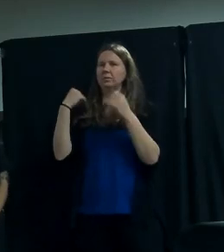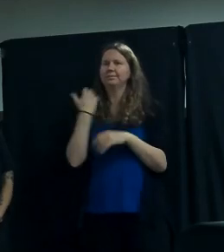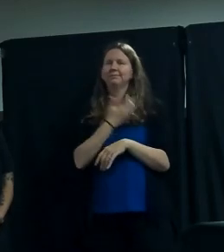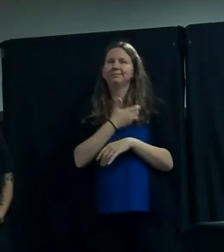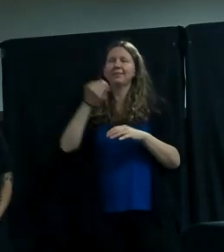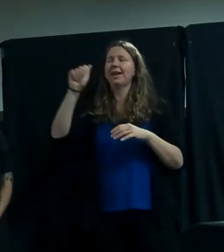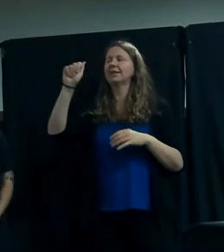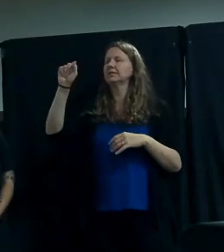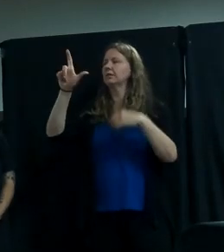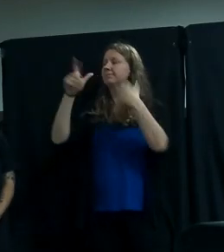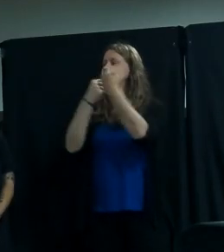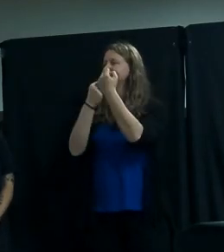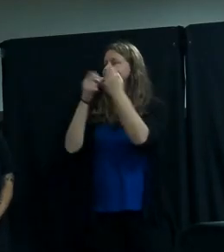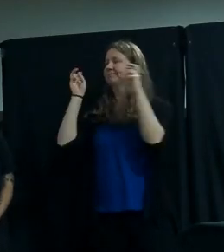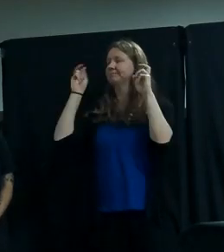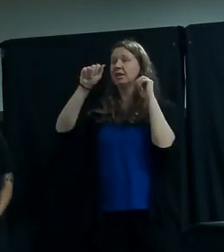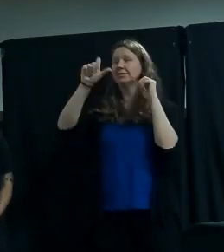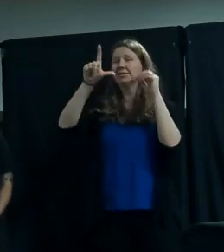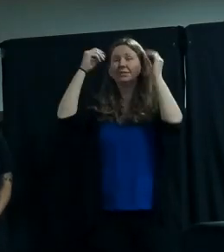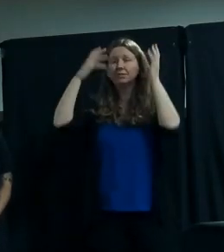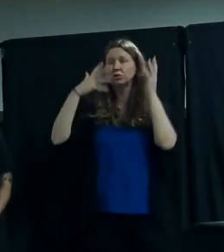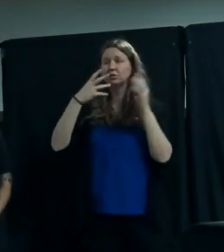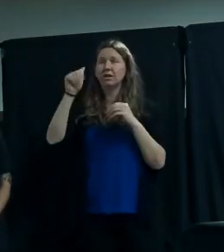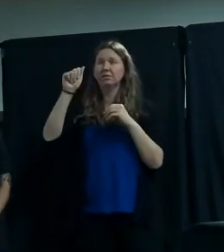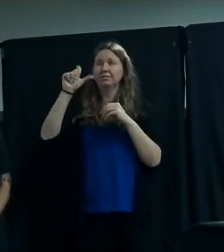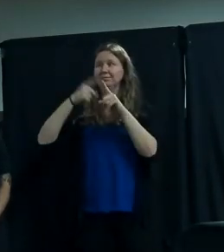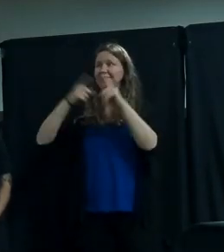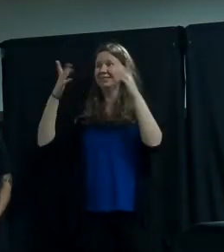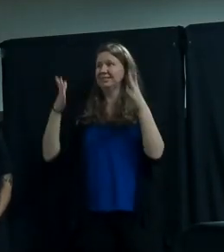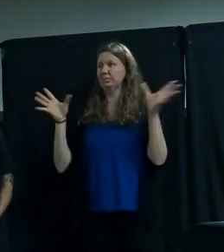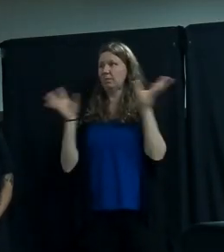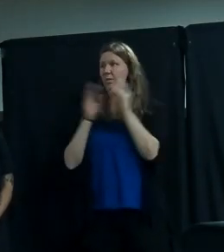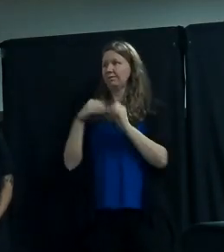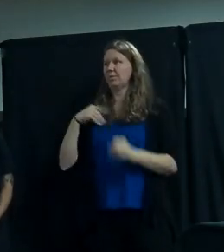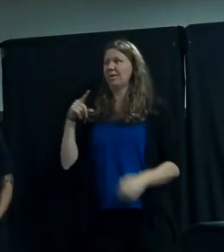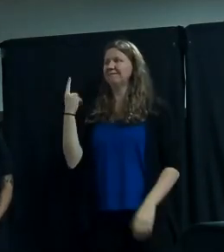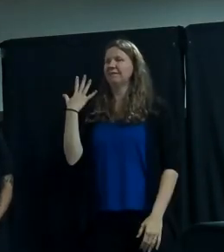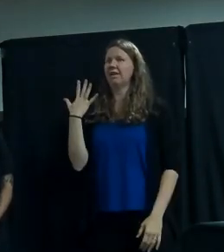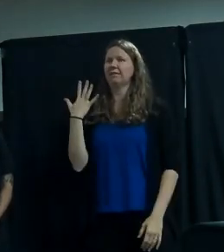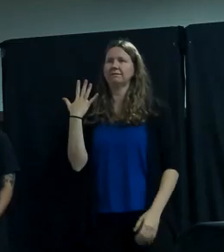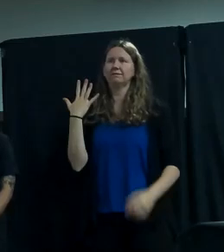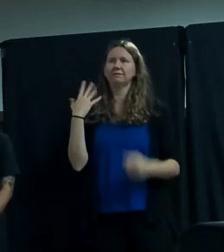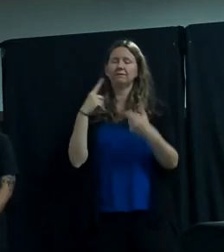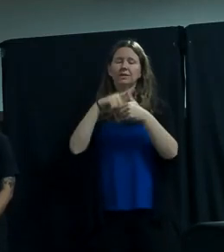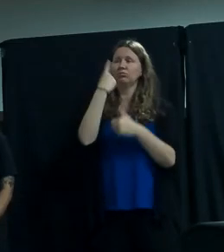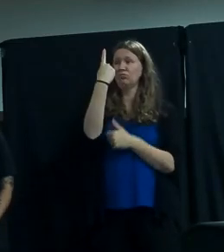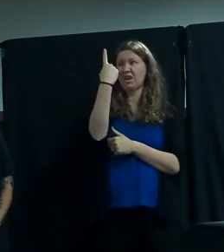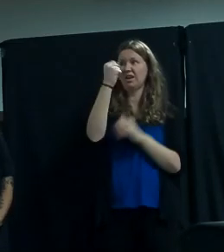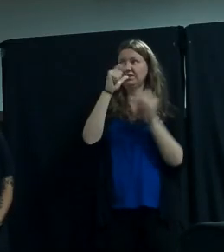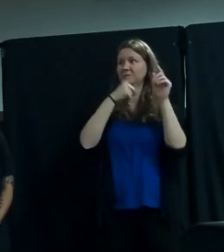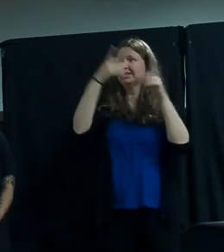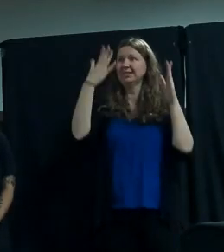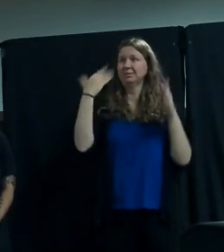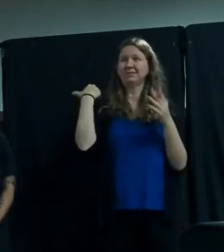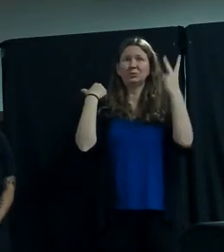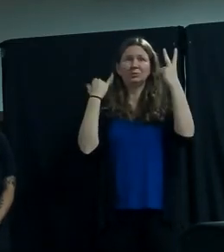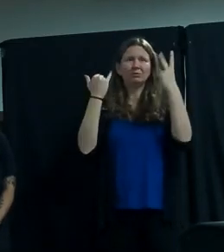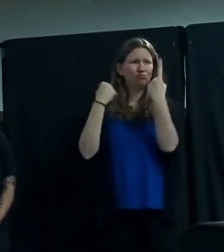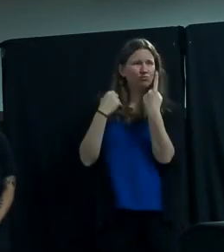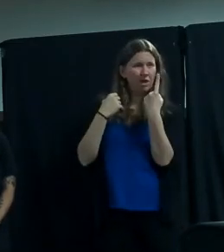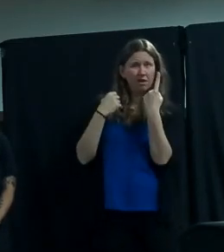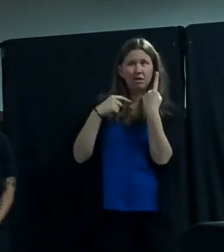And if I can chime in, right now, our ASL supports, our ASL teacher and ASL specialist, we have 5 staff